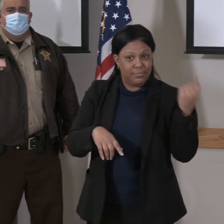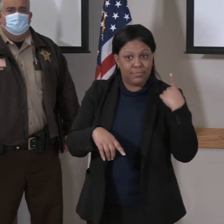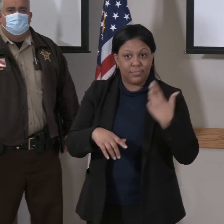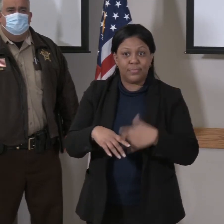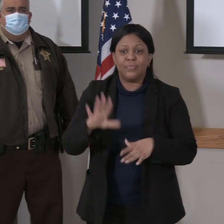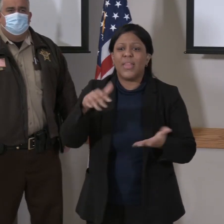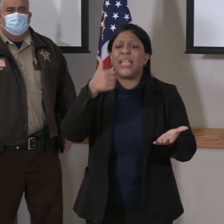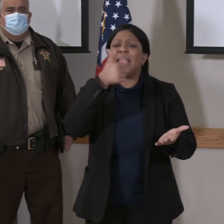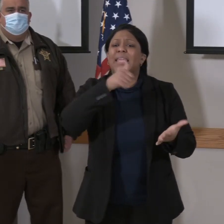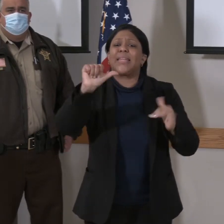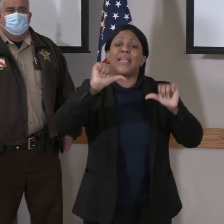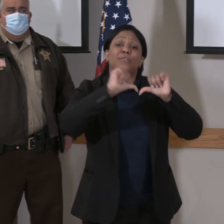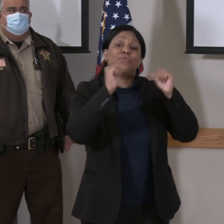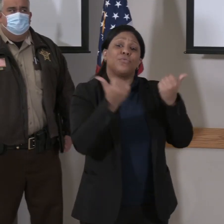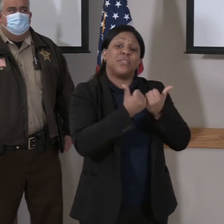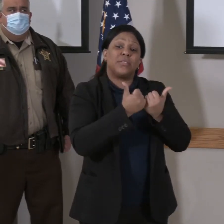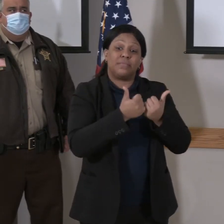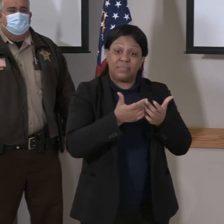for mutual aid